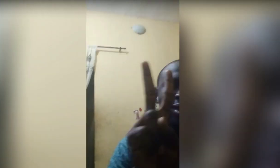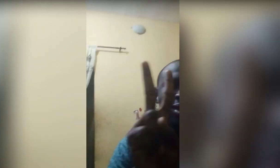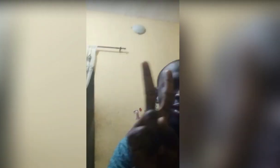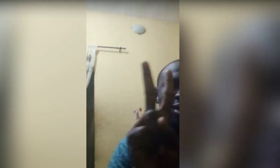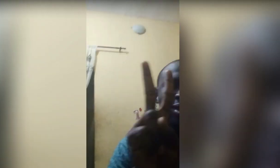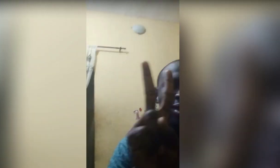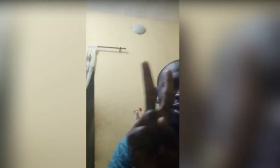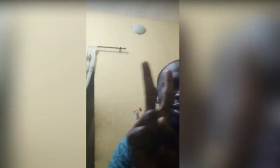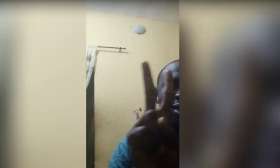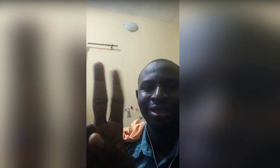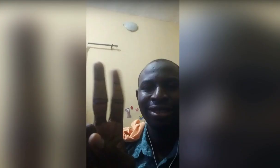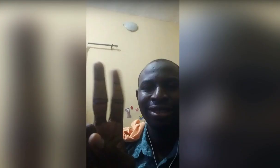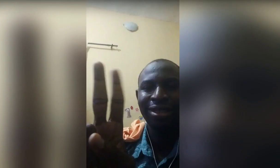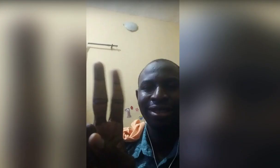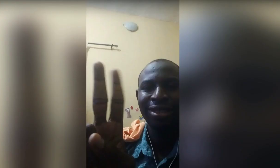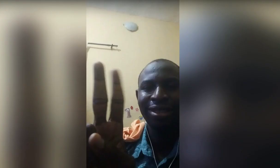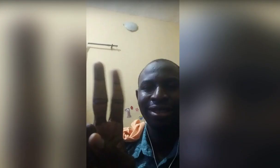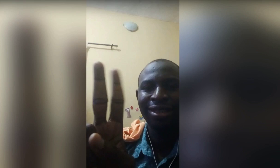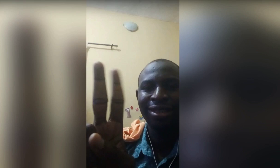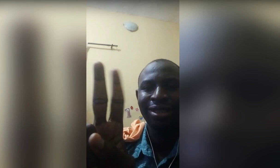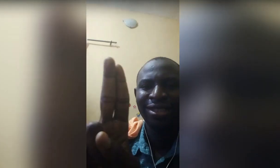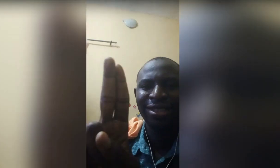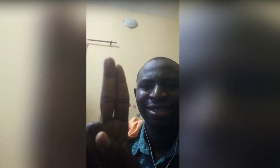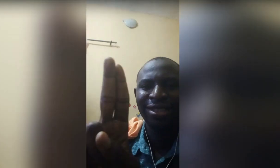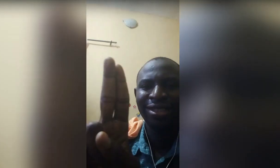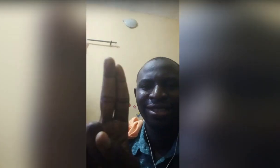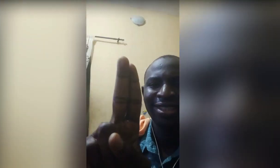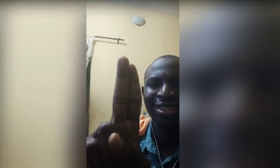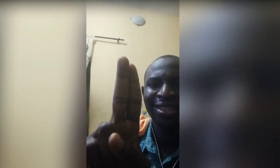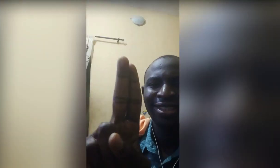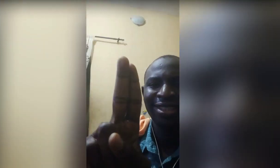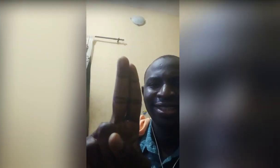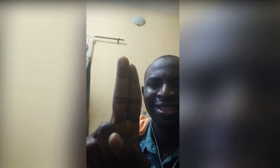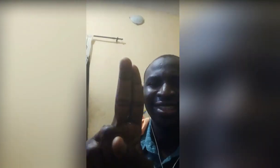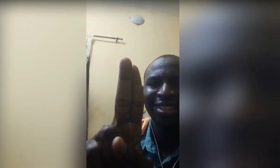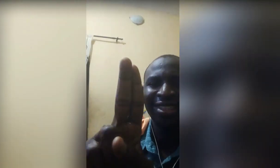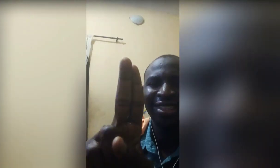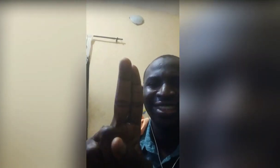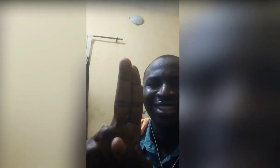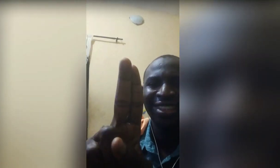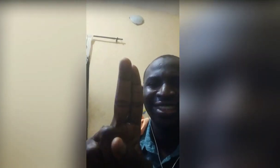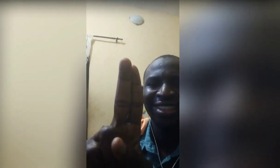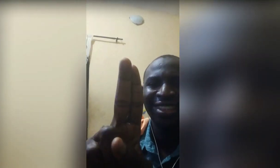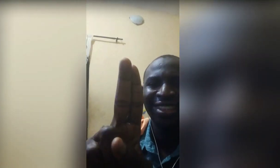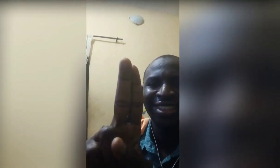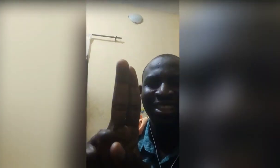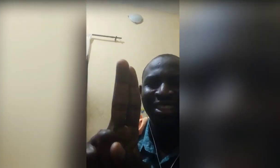Can you bring it a bit together? Aha, perfect. U. Then let's have V.